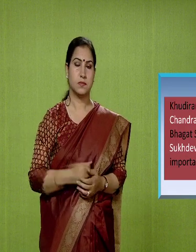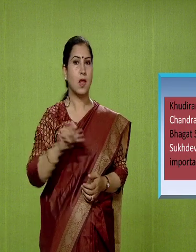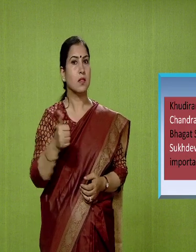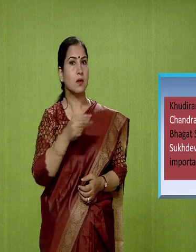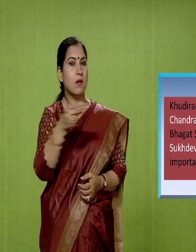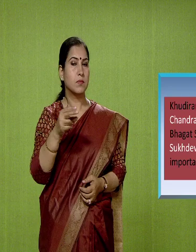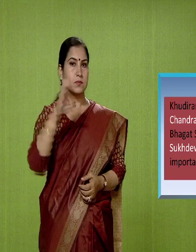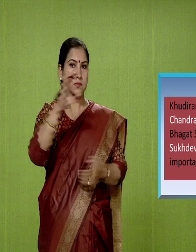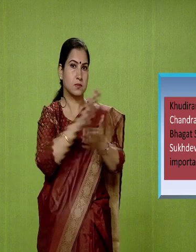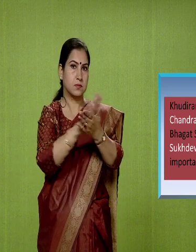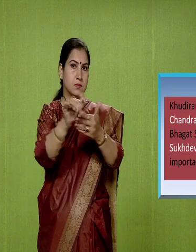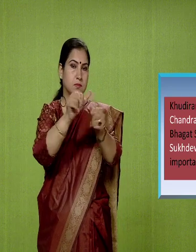Chandrasekhar Azad,